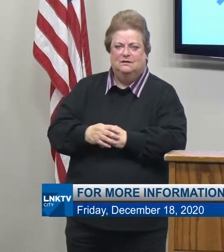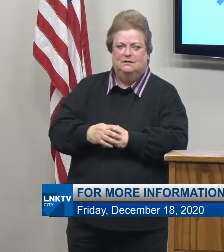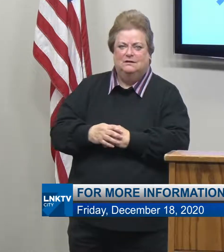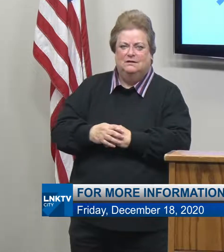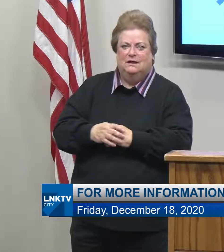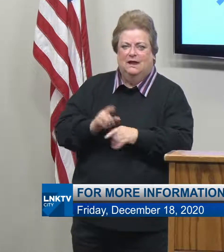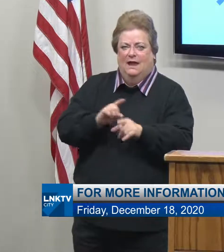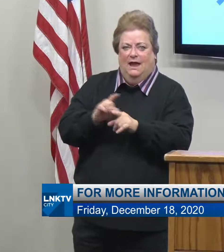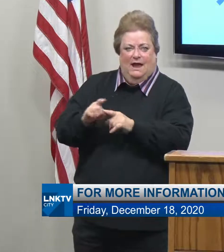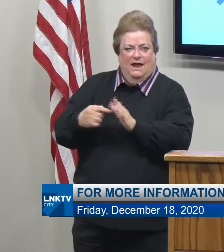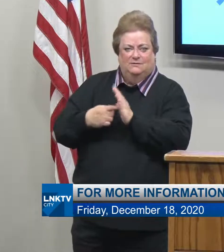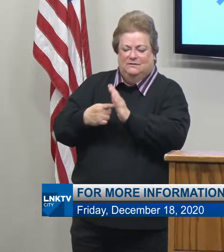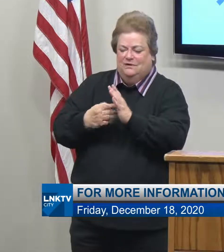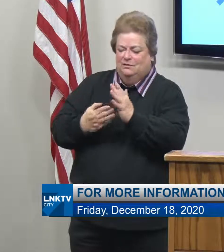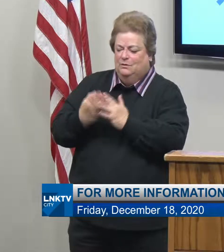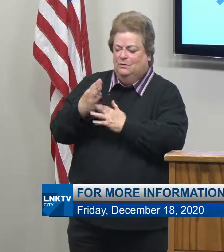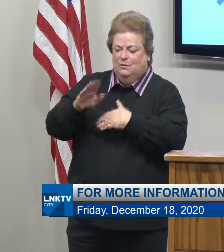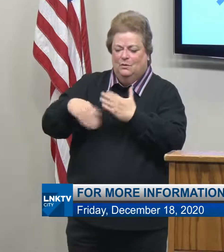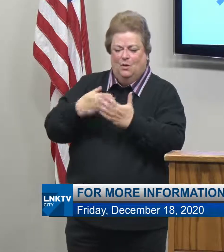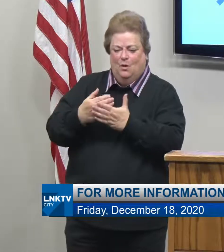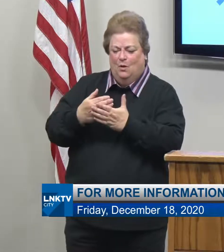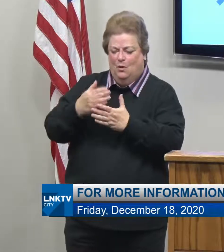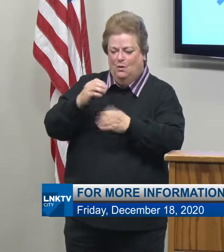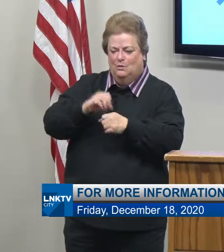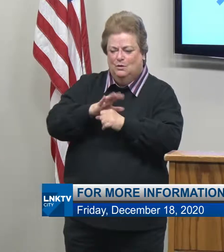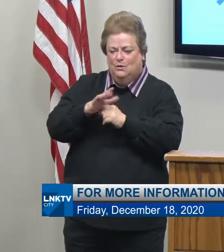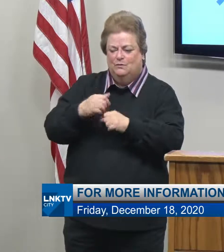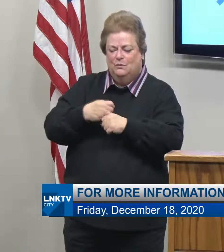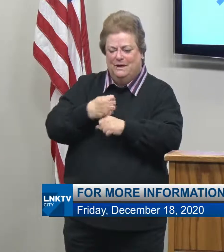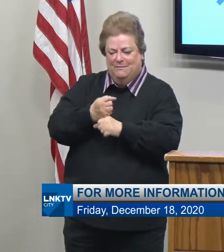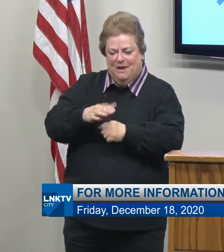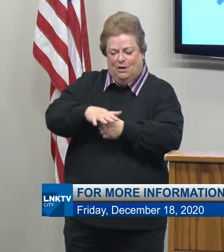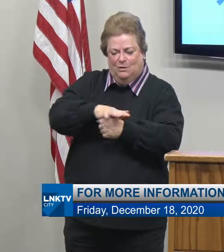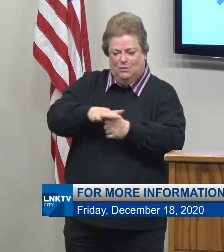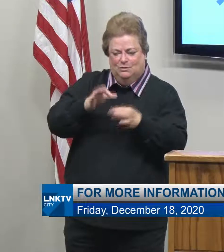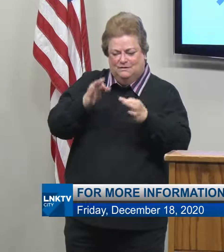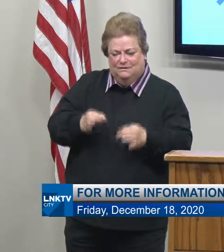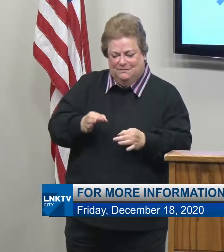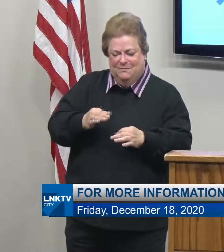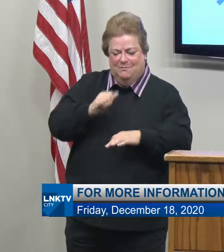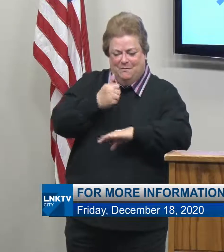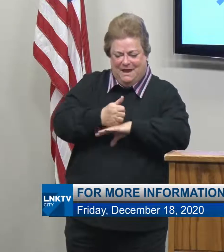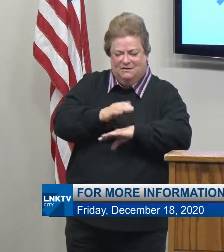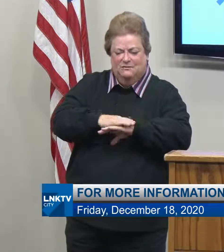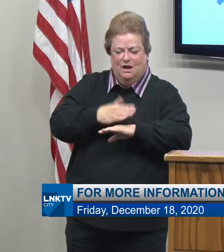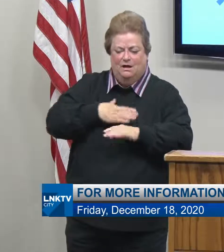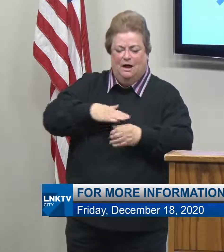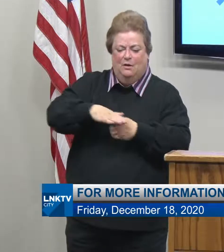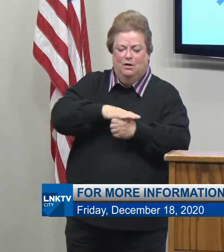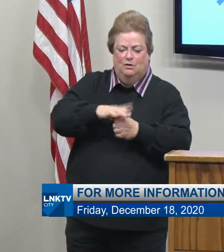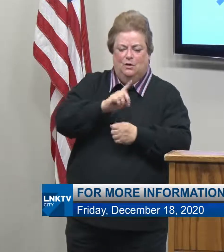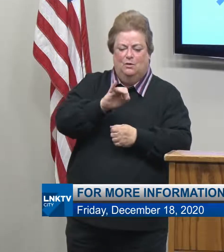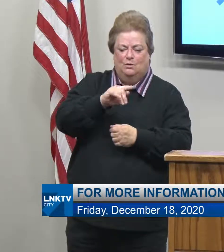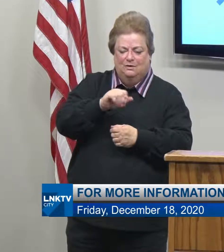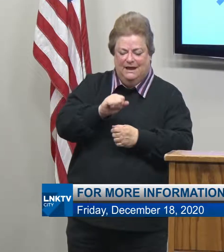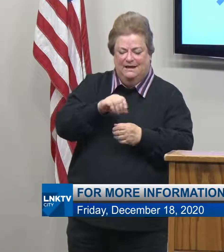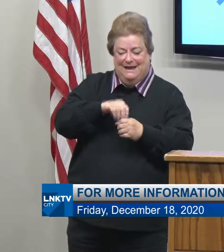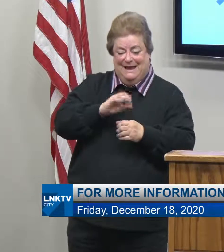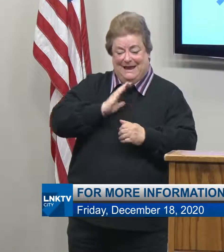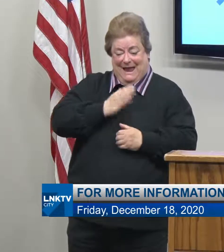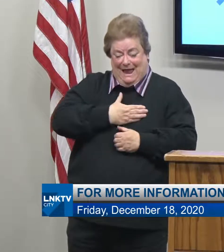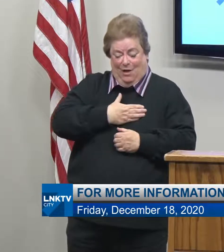demonstrated throughout the pandemic, we continue to make local decisions based on local data and our specific